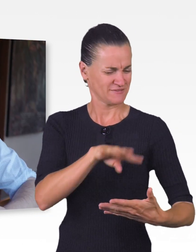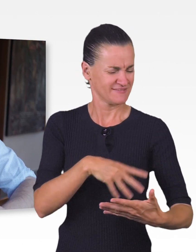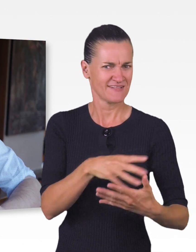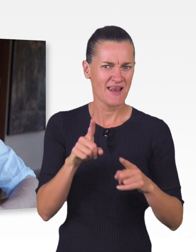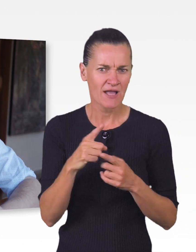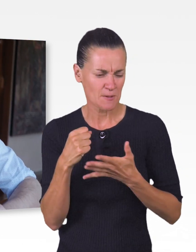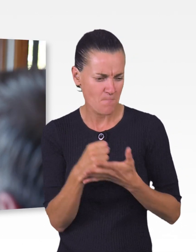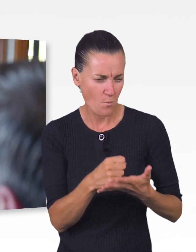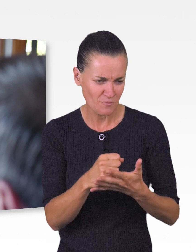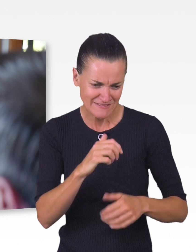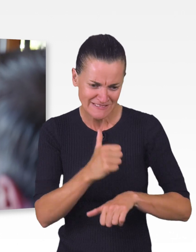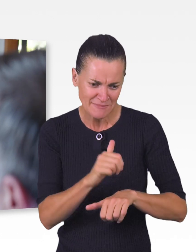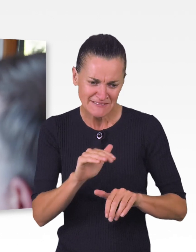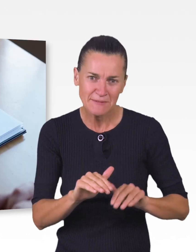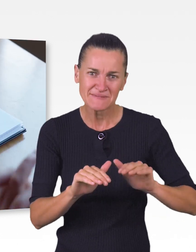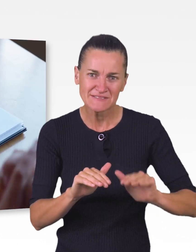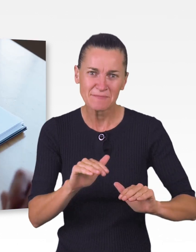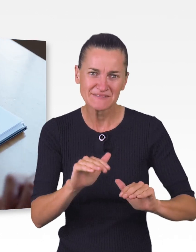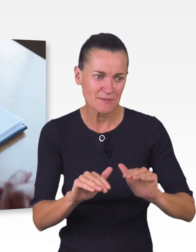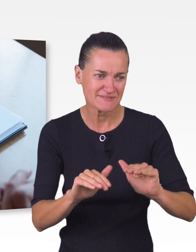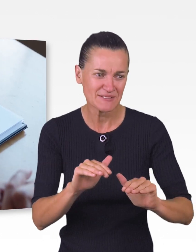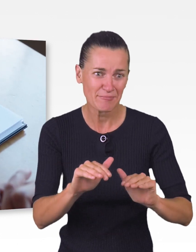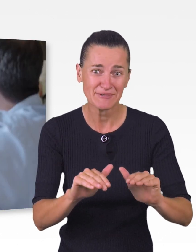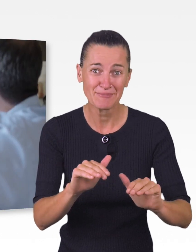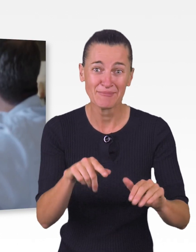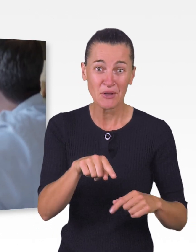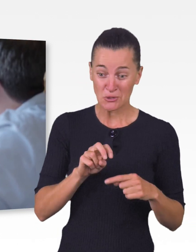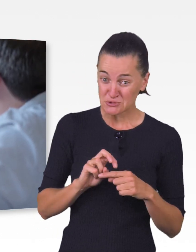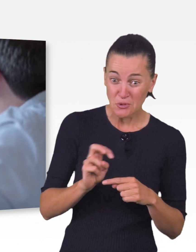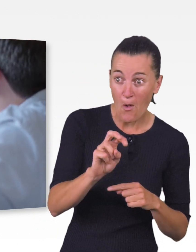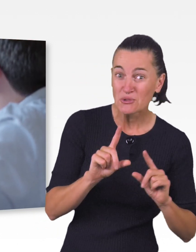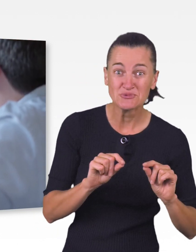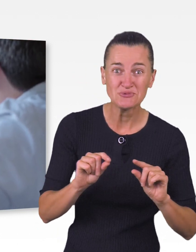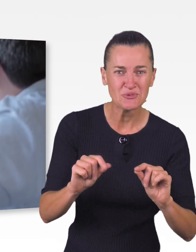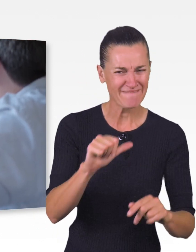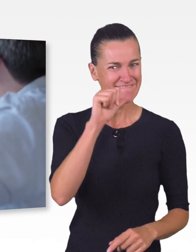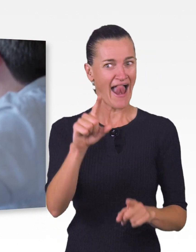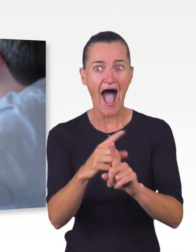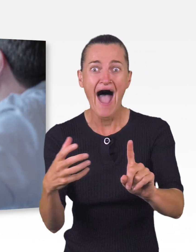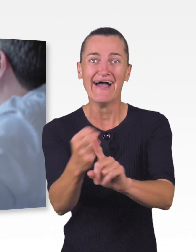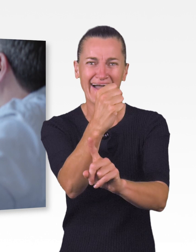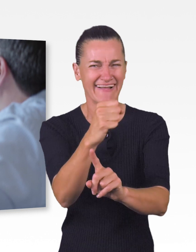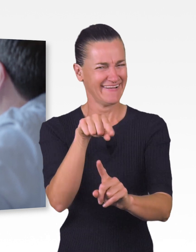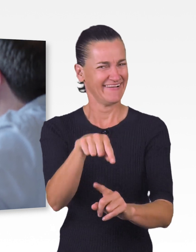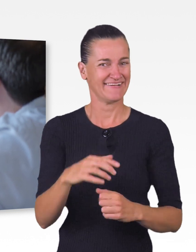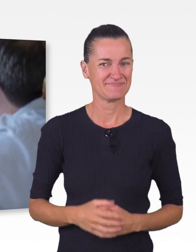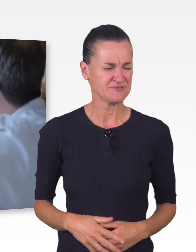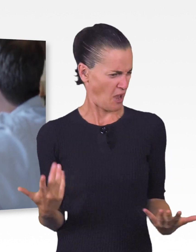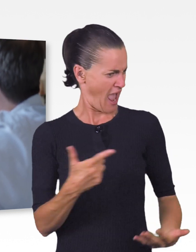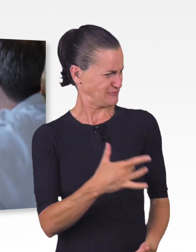the journey's just as much fun as the outcome. So how do you feel about going flatting? Cool, eh? Yeah, what are you looking forward